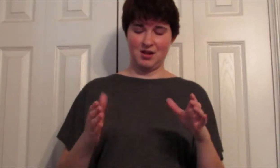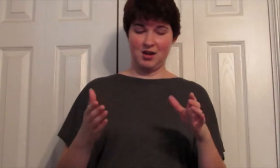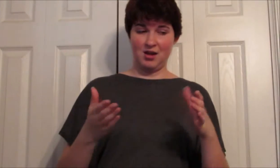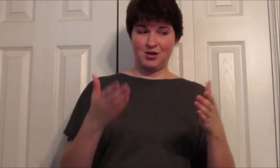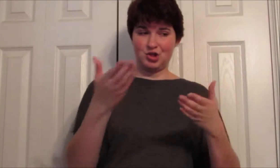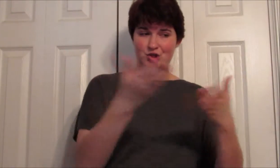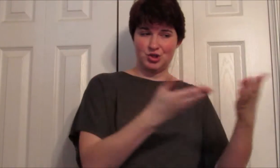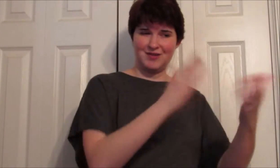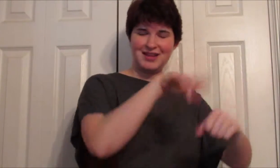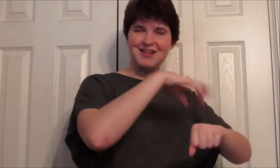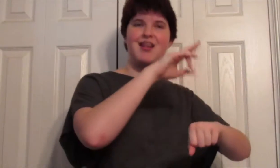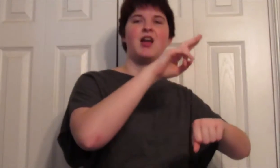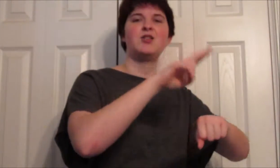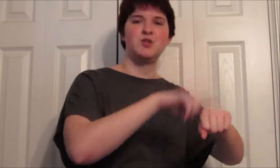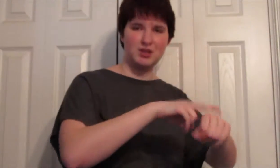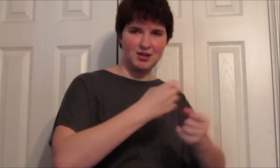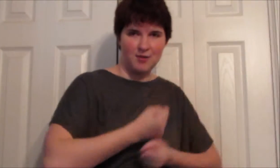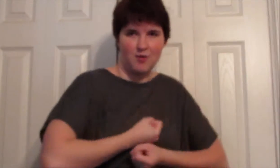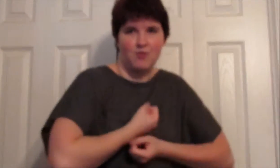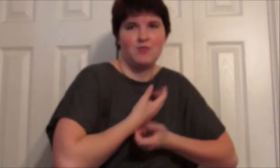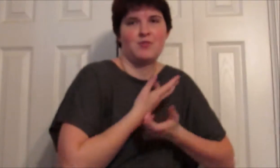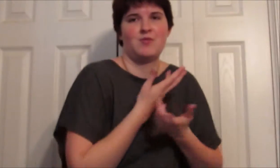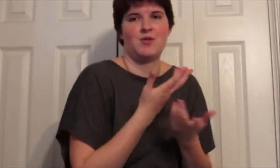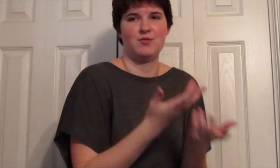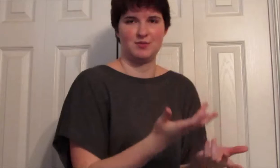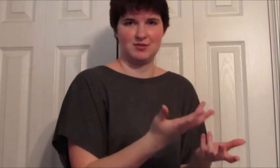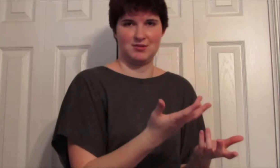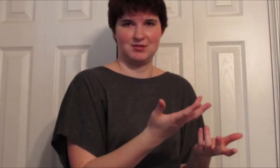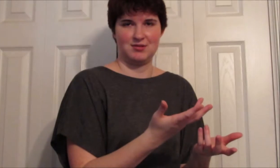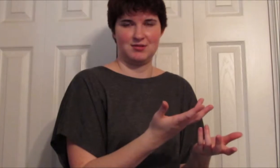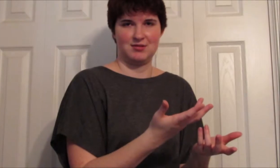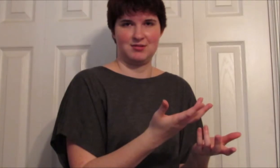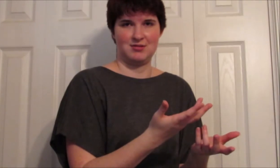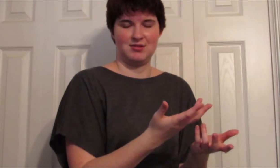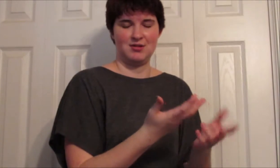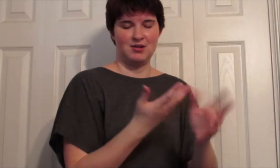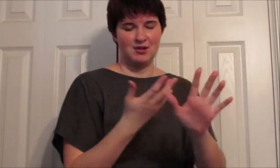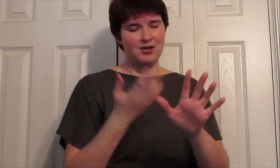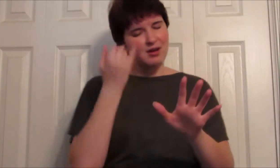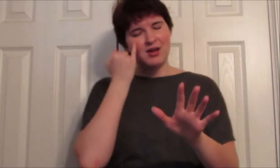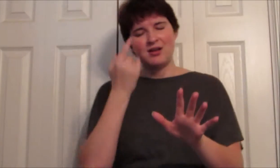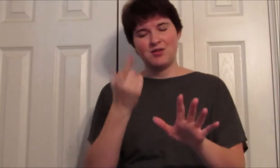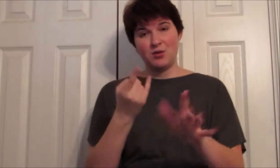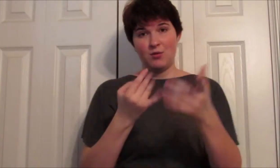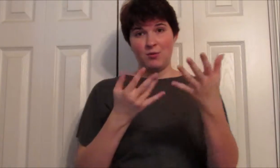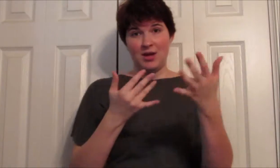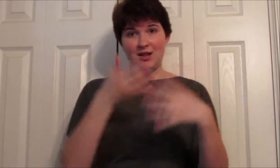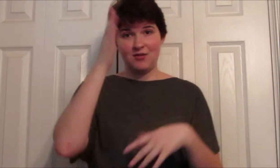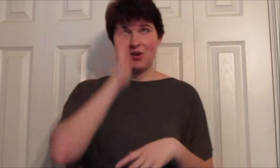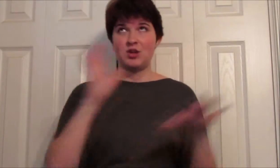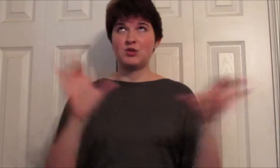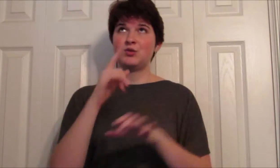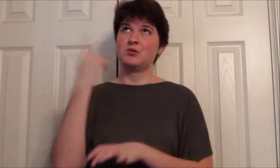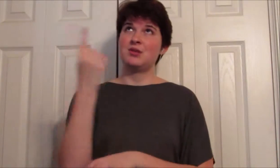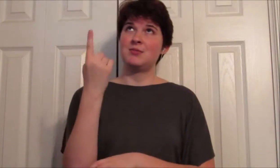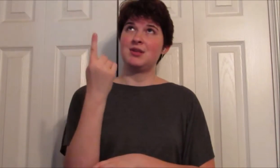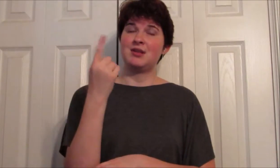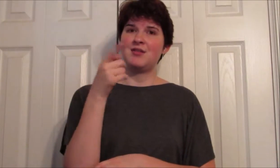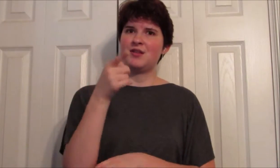that serving naturally overflows from us. You know, if you are waiting for God to do something and